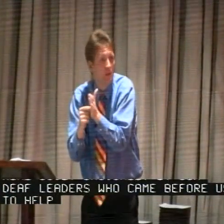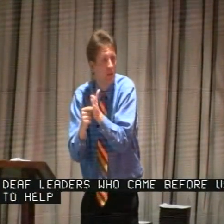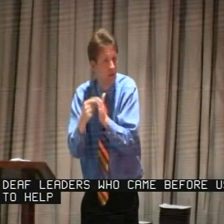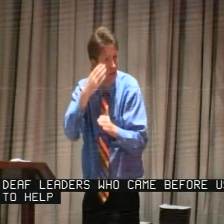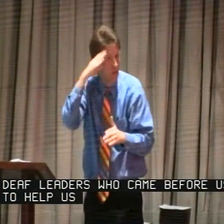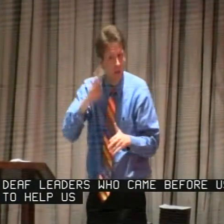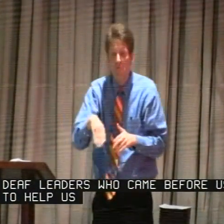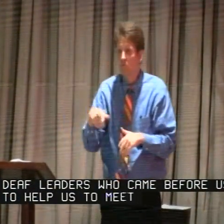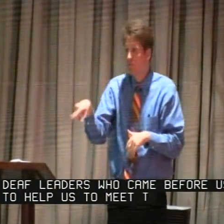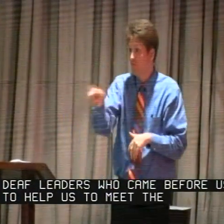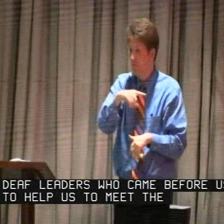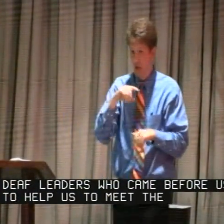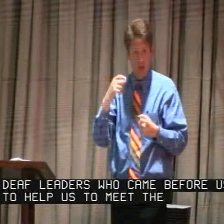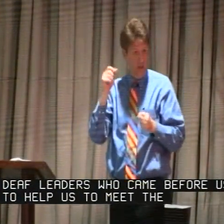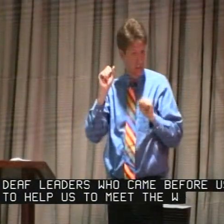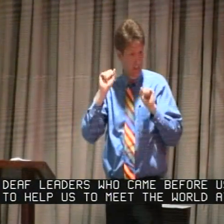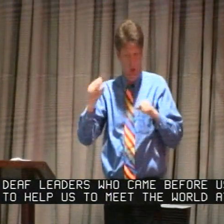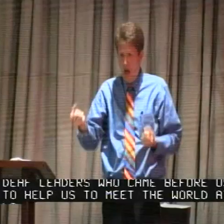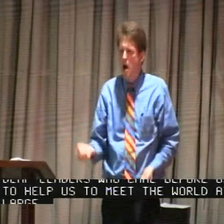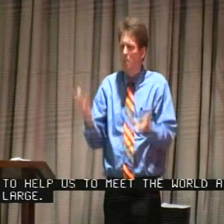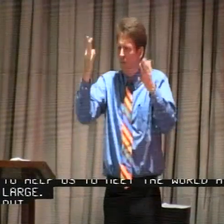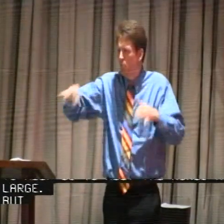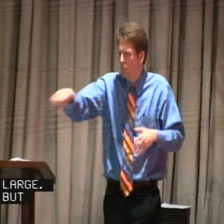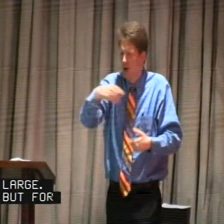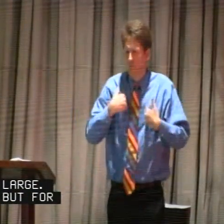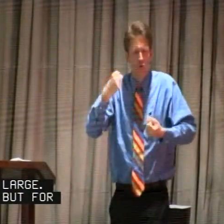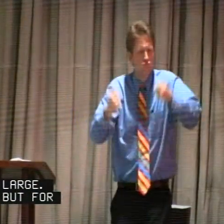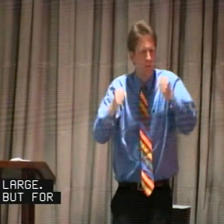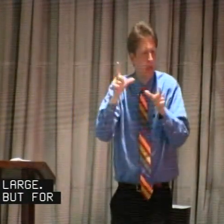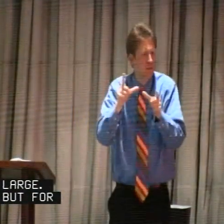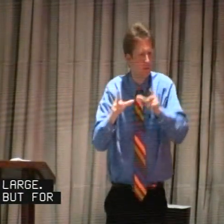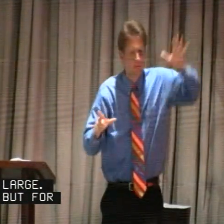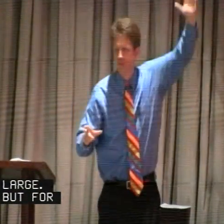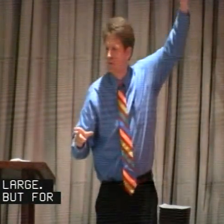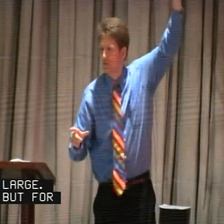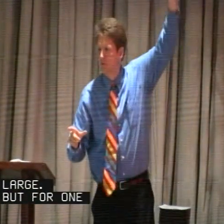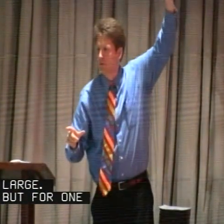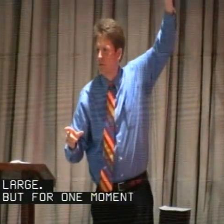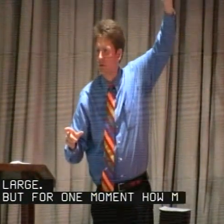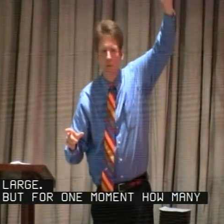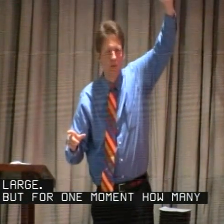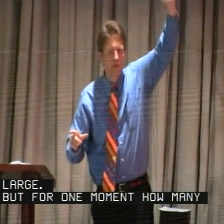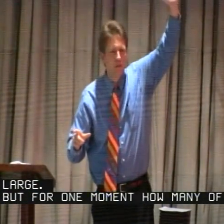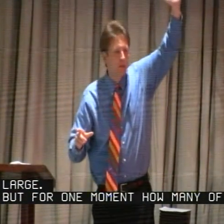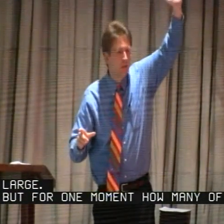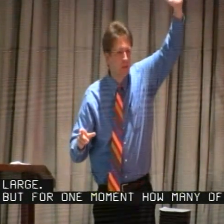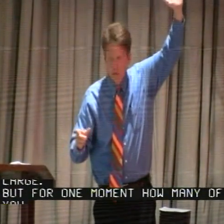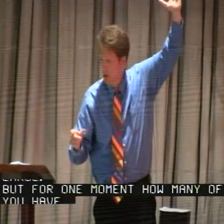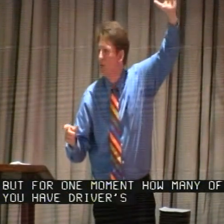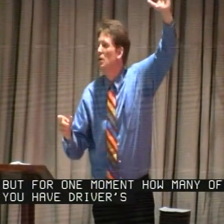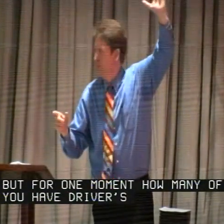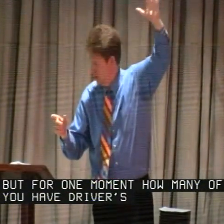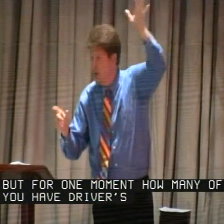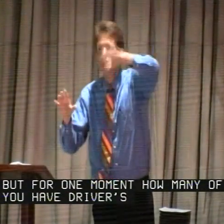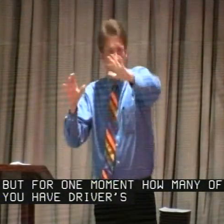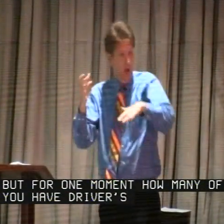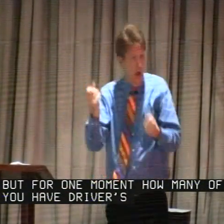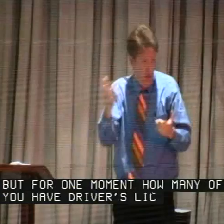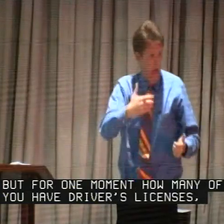at large. But for one moment now, how many of you have driver's license? Could you raise your hand here in the class? Okay, we have a